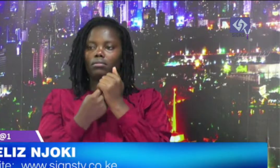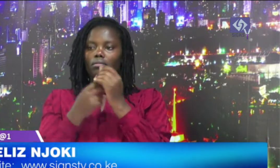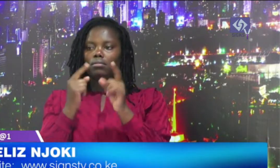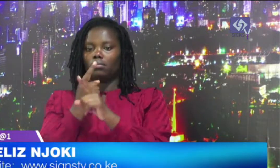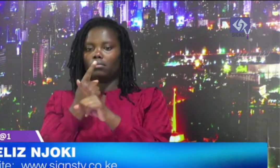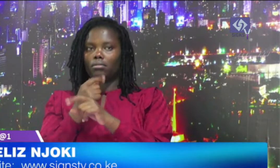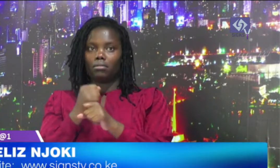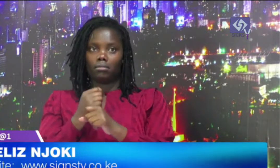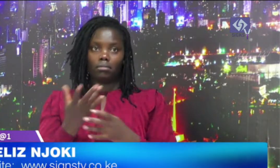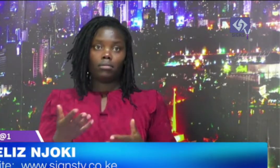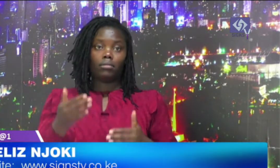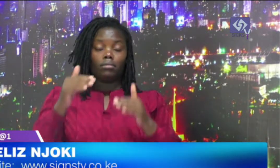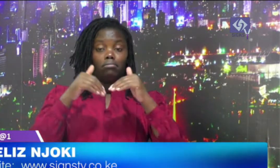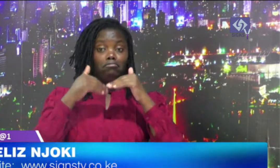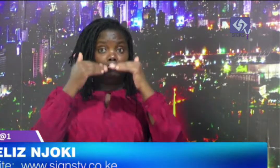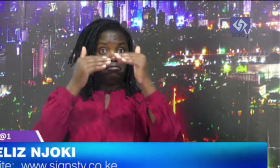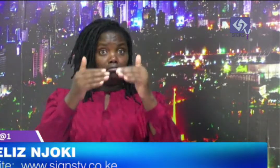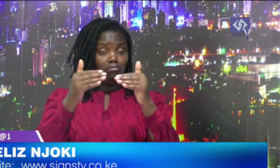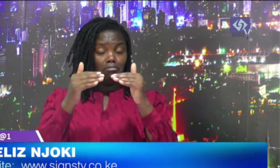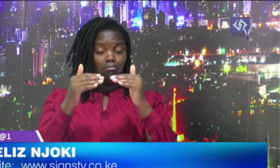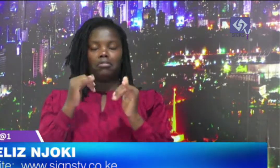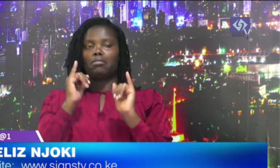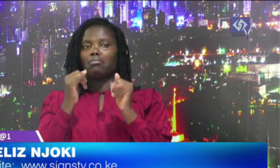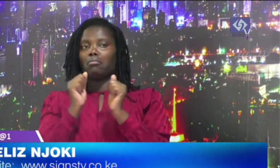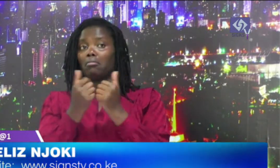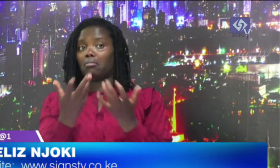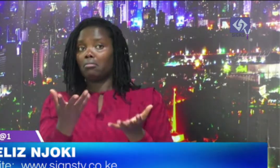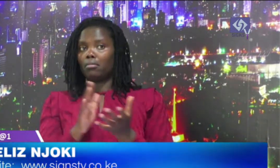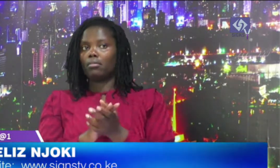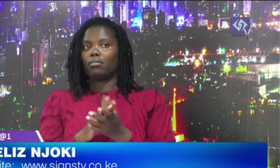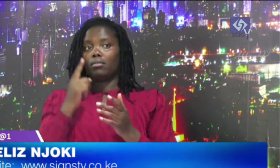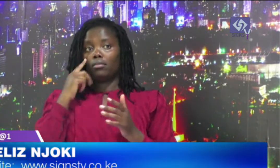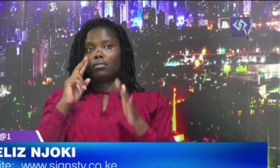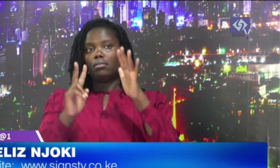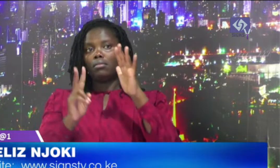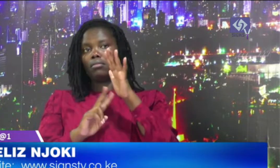Now, Deputy President Rigathi Gachagua